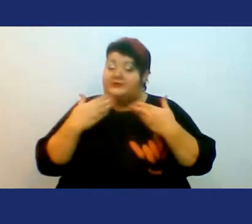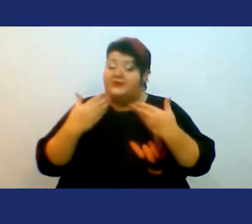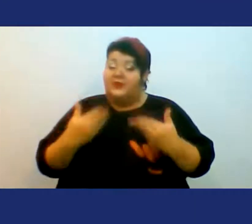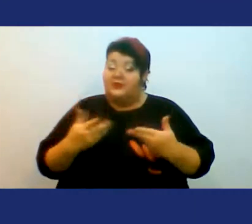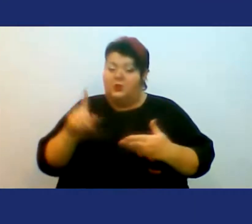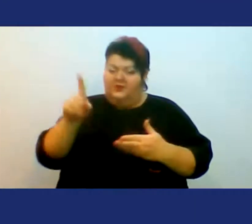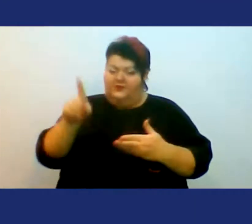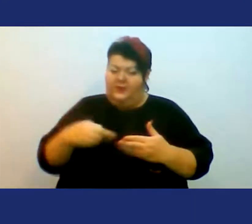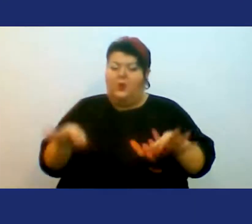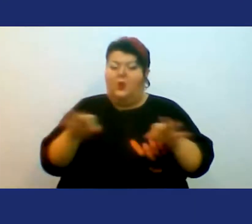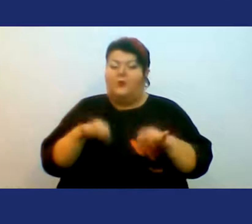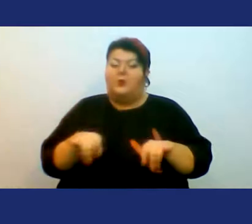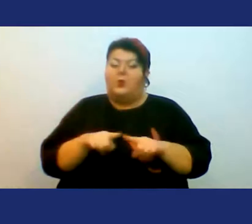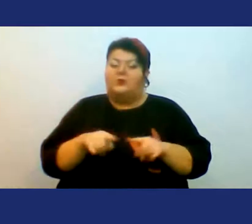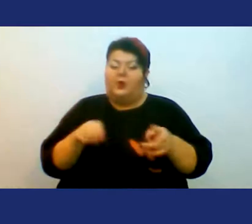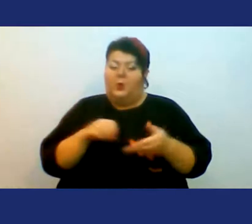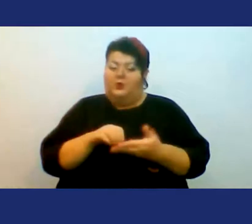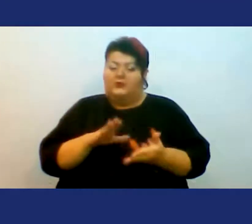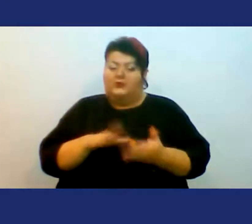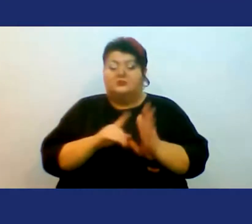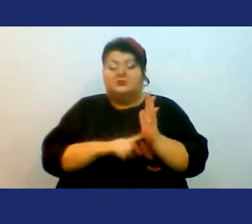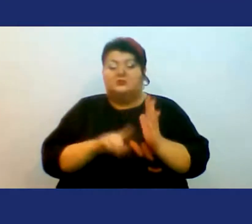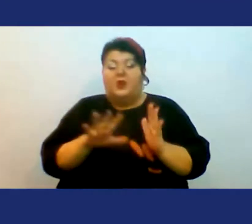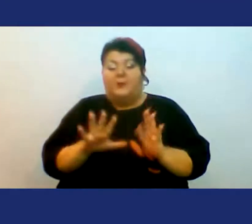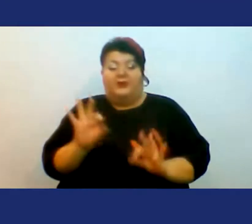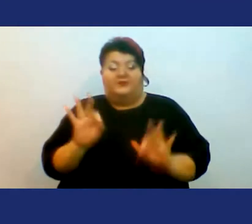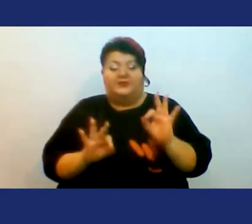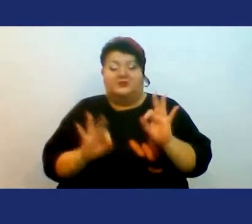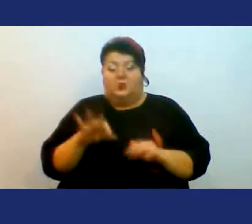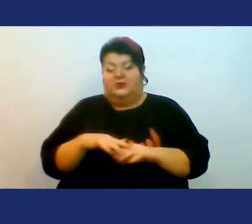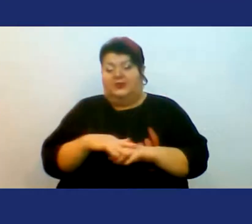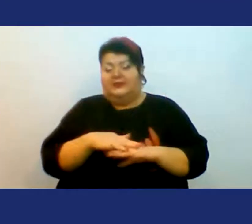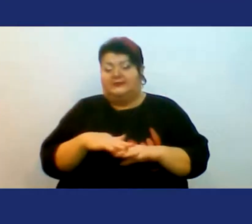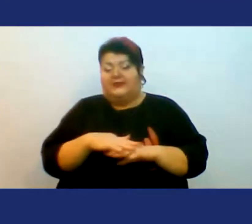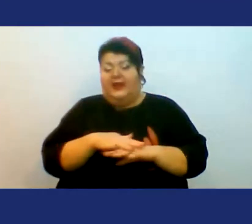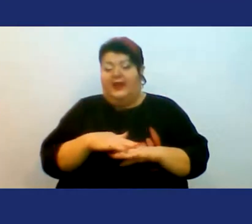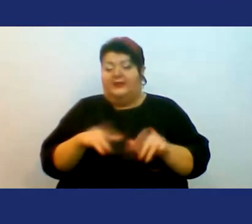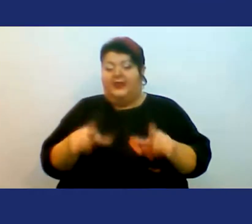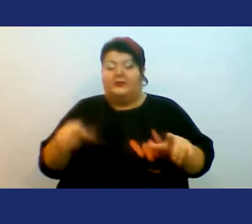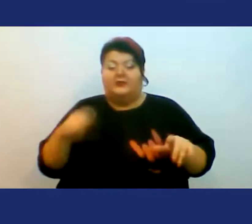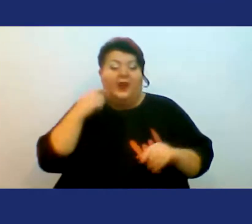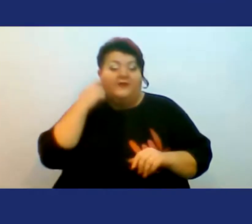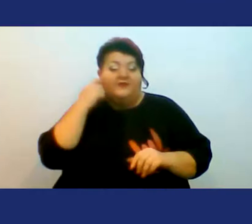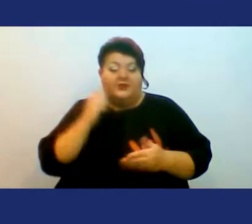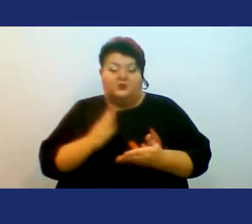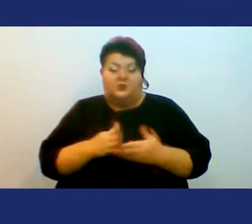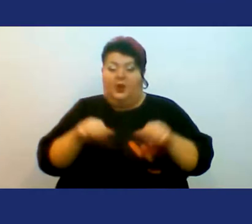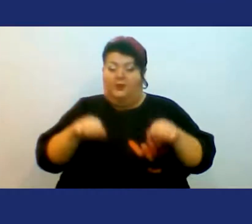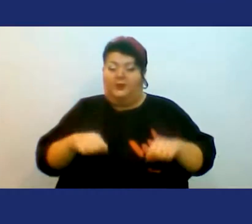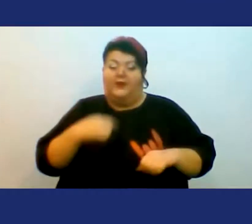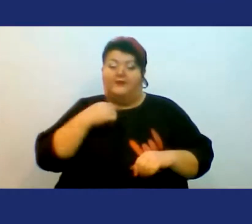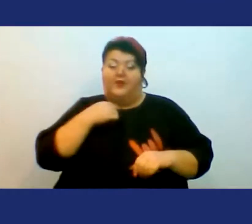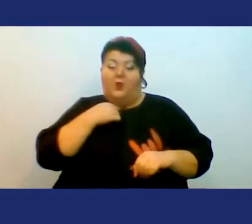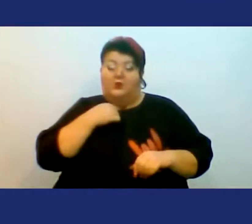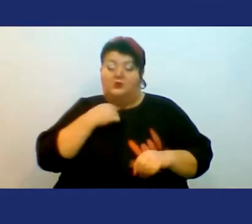voting age population that are registered in the United States for the 2016 elections. And this